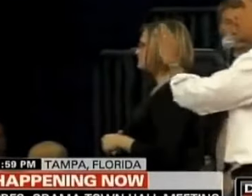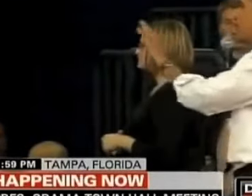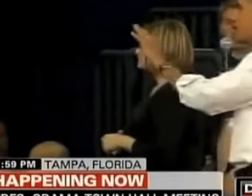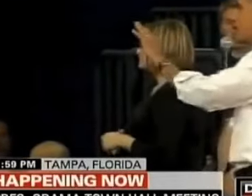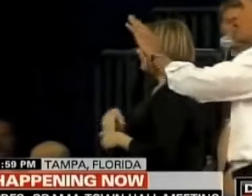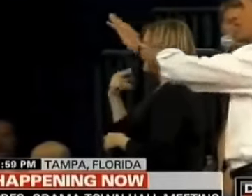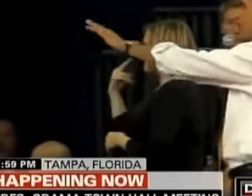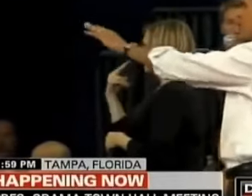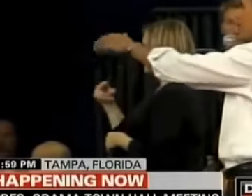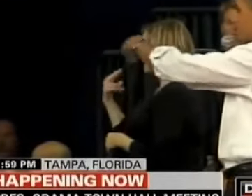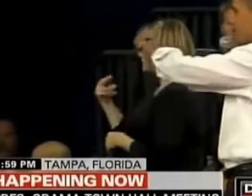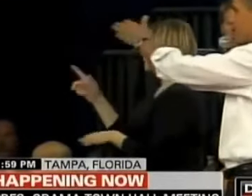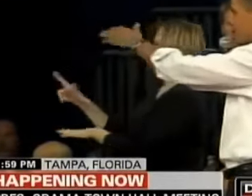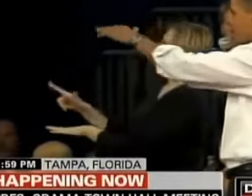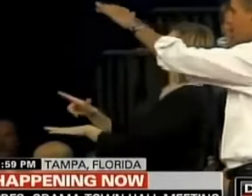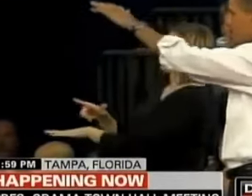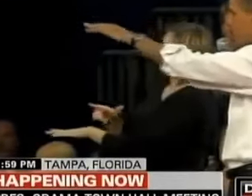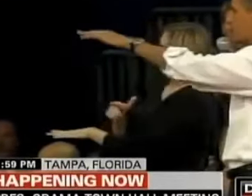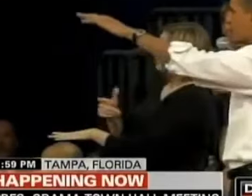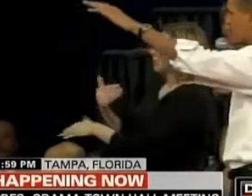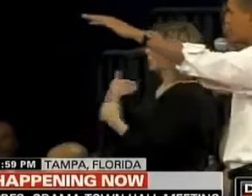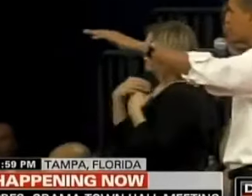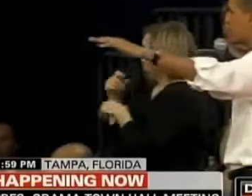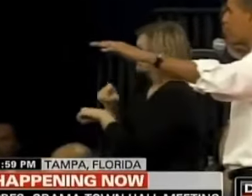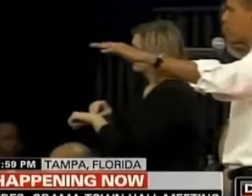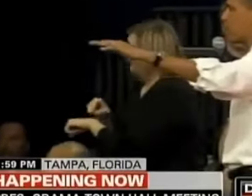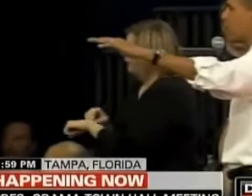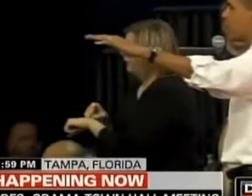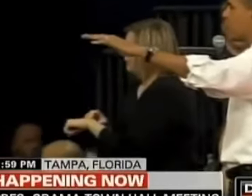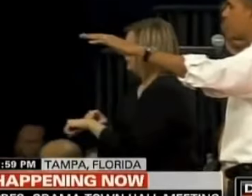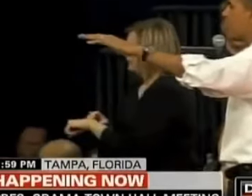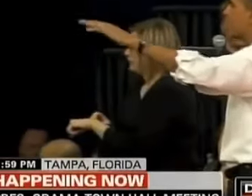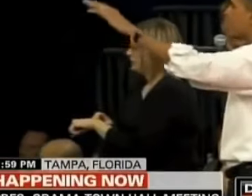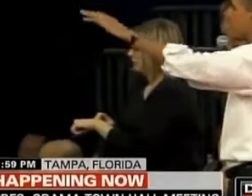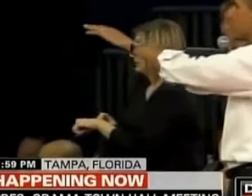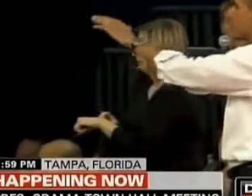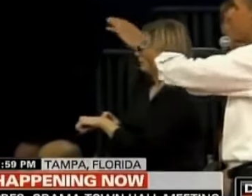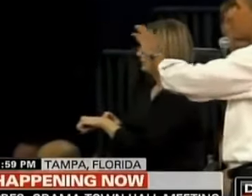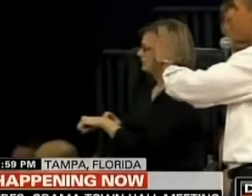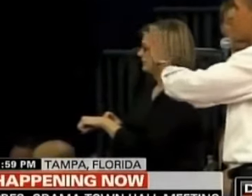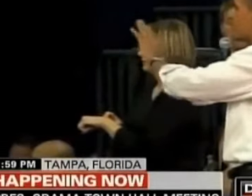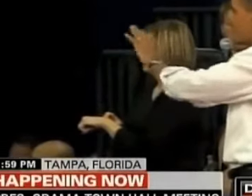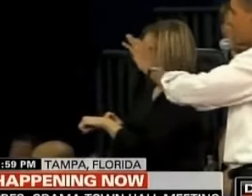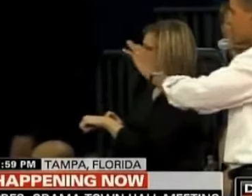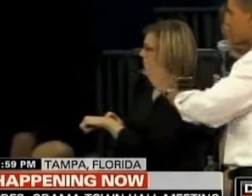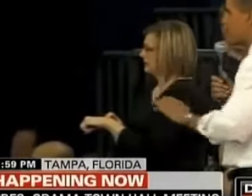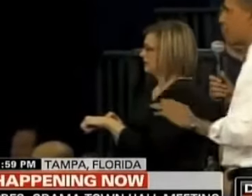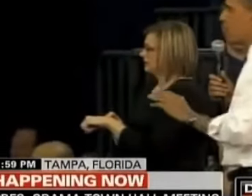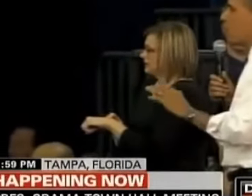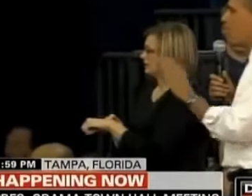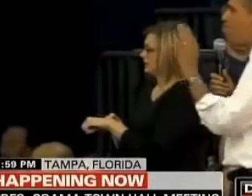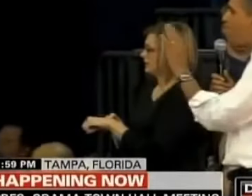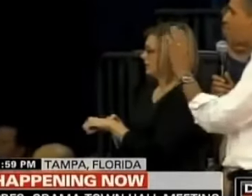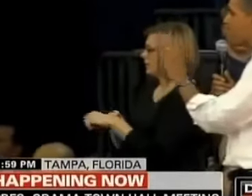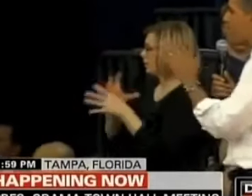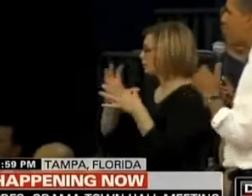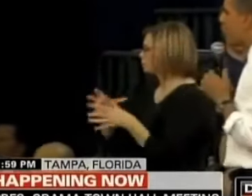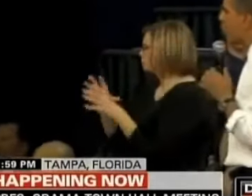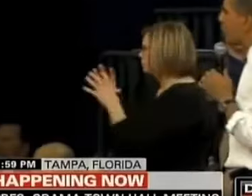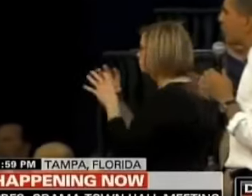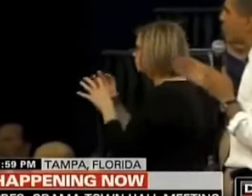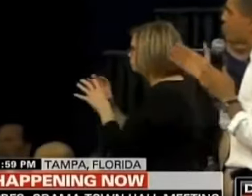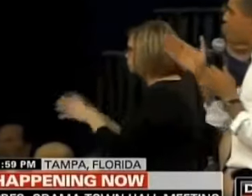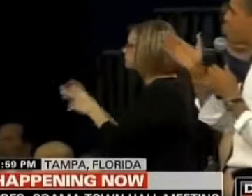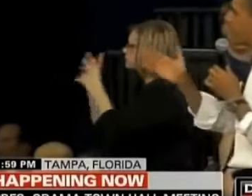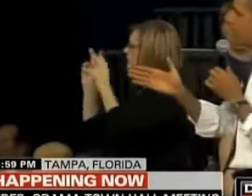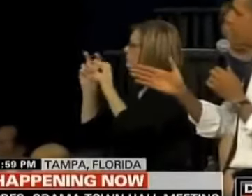the history of there is long, and I don't have time to go through the grievances of both sides in the issue. What I have said and